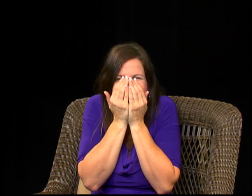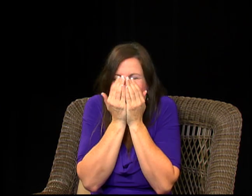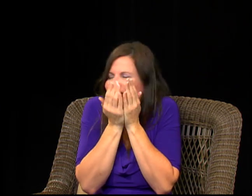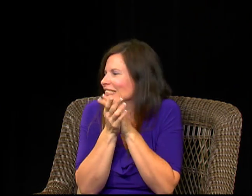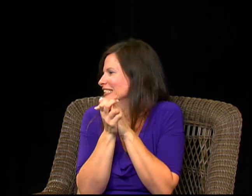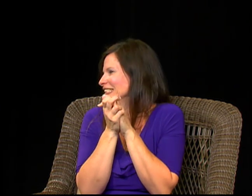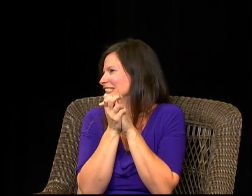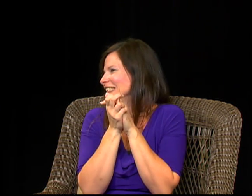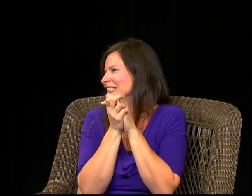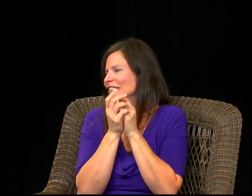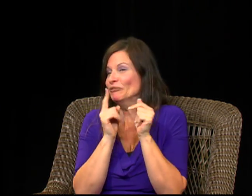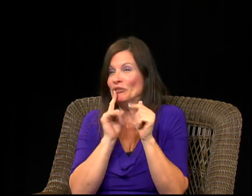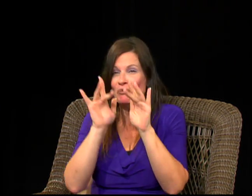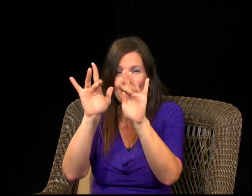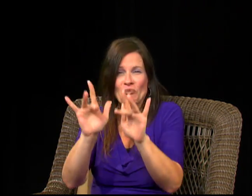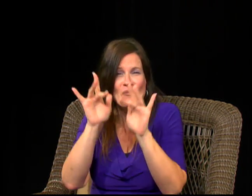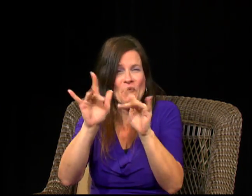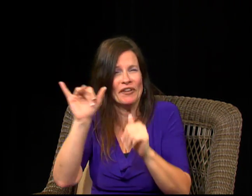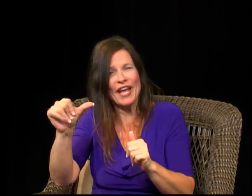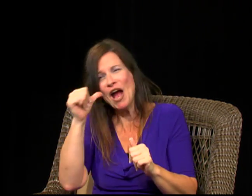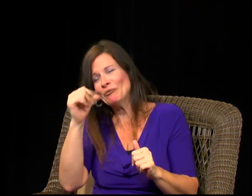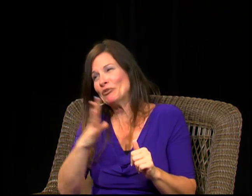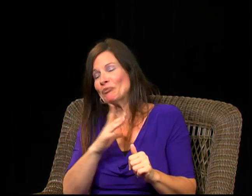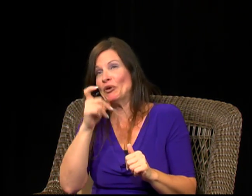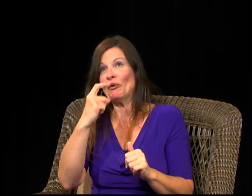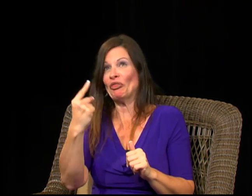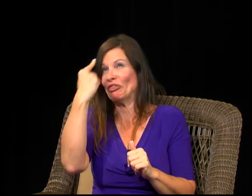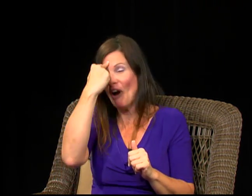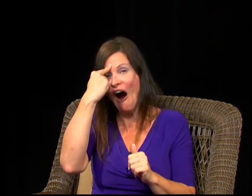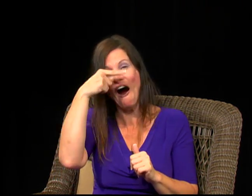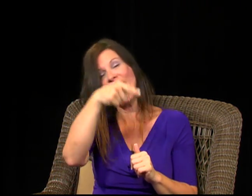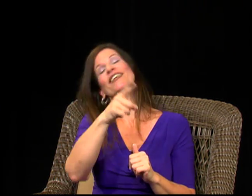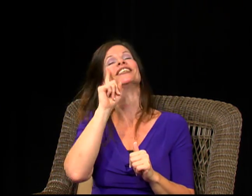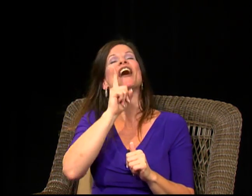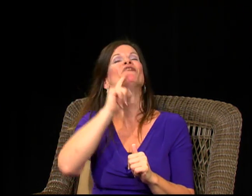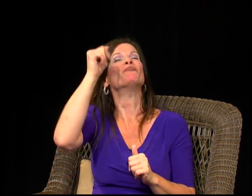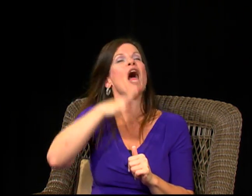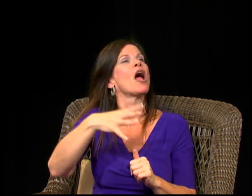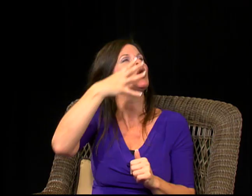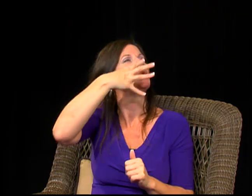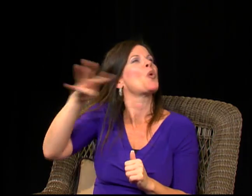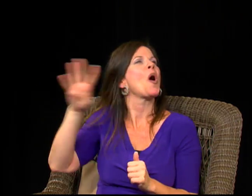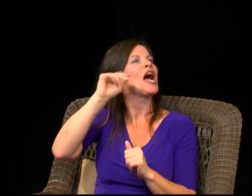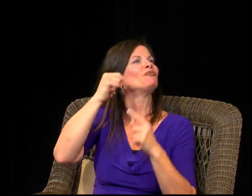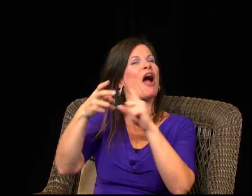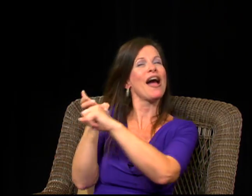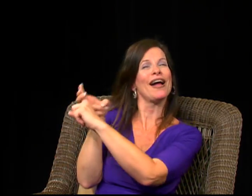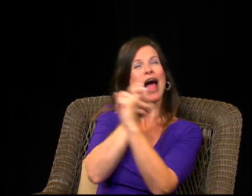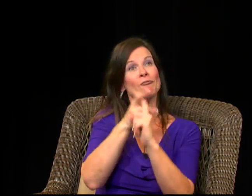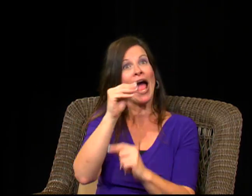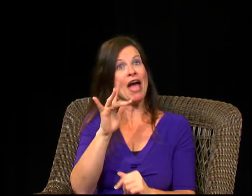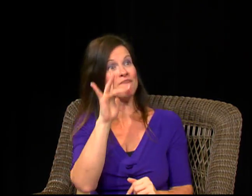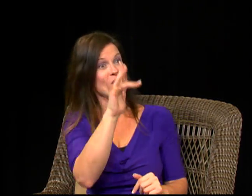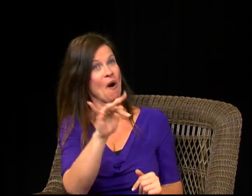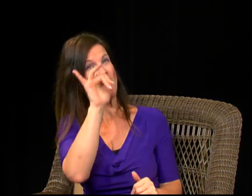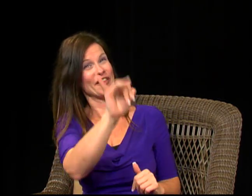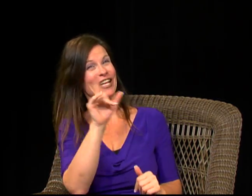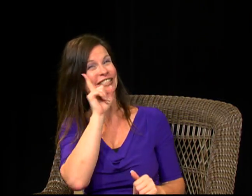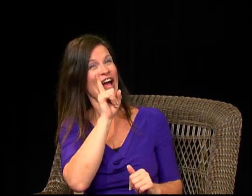driver, "Stop, stop! I want to go here." The driver couldn't hear her, and so this turned into a really awkward situation. It looked like an